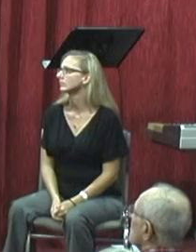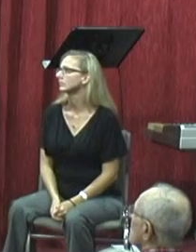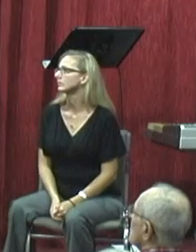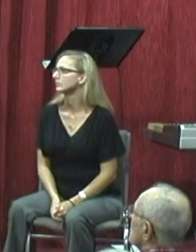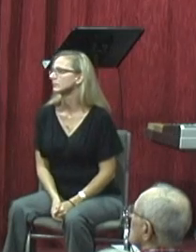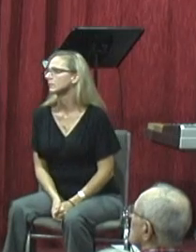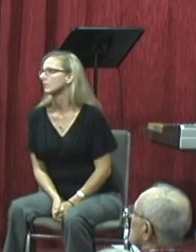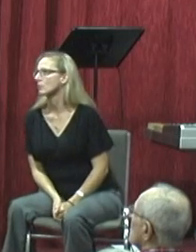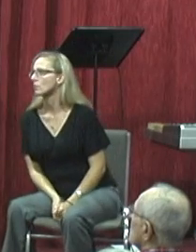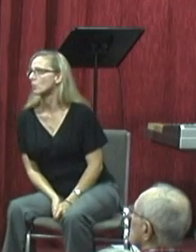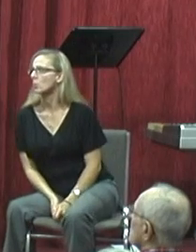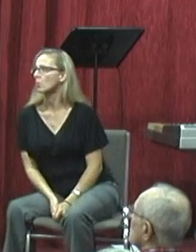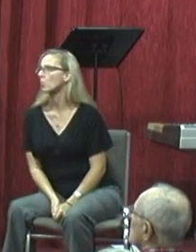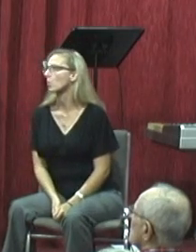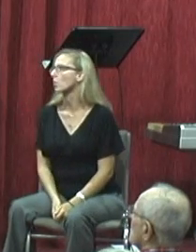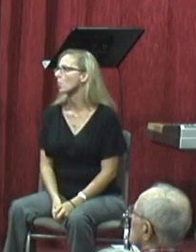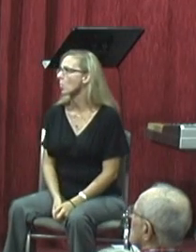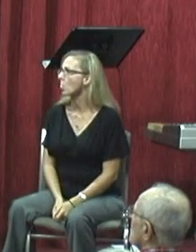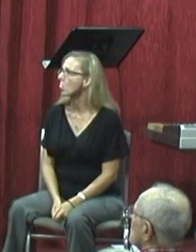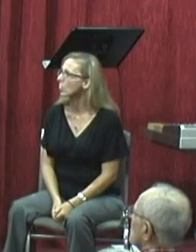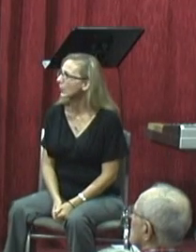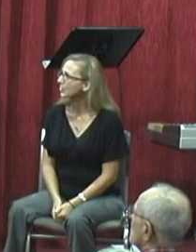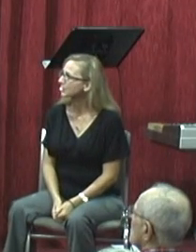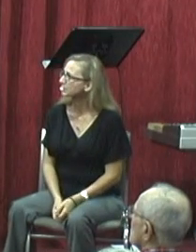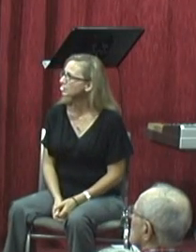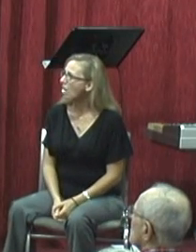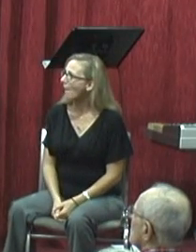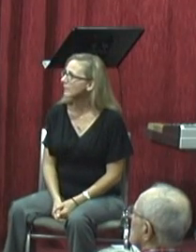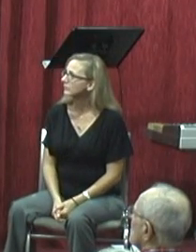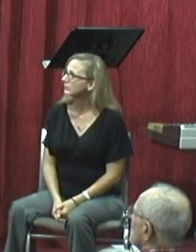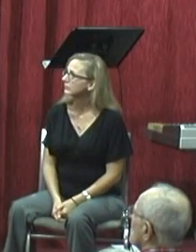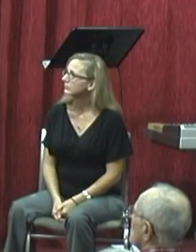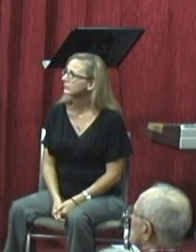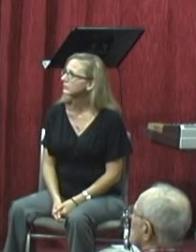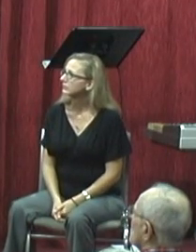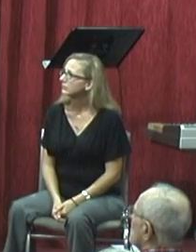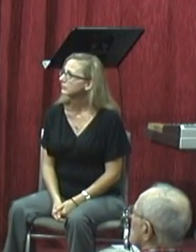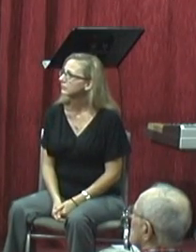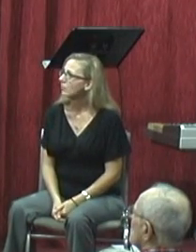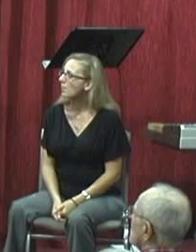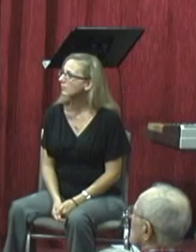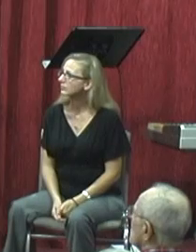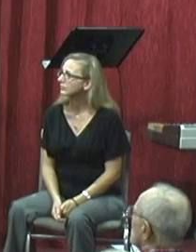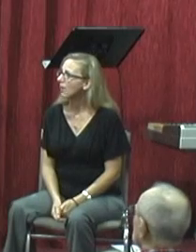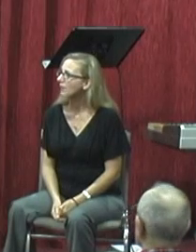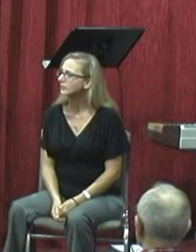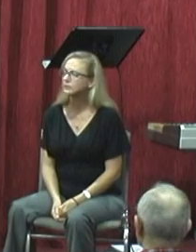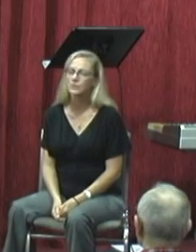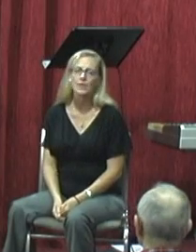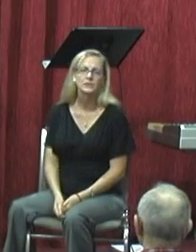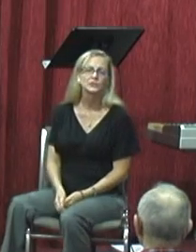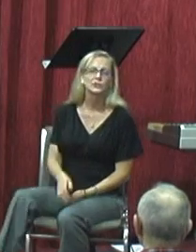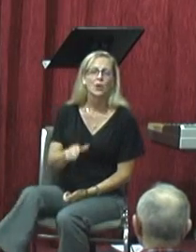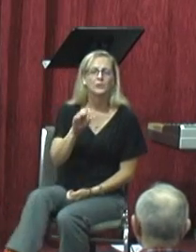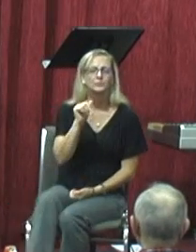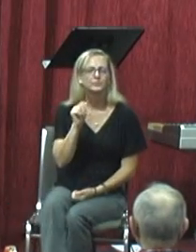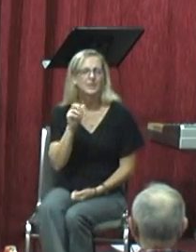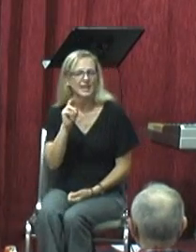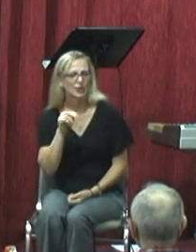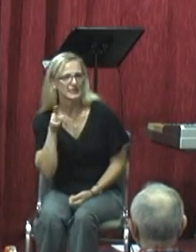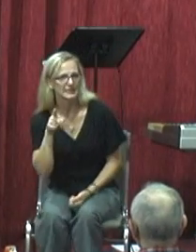two shoulders as a reminder. So Aaron is, just so you get this terminology right, he's the Kohen